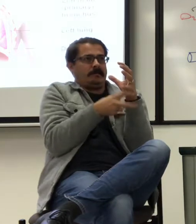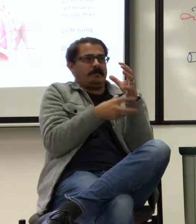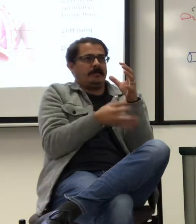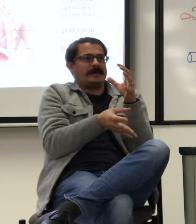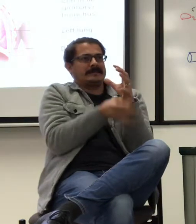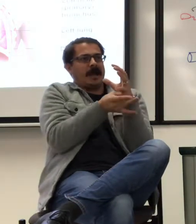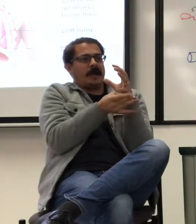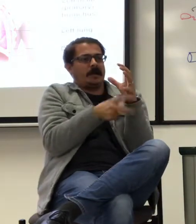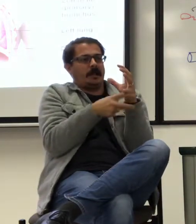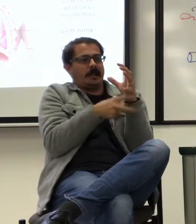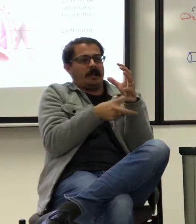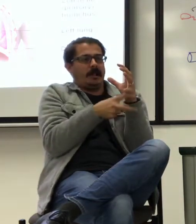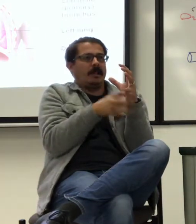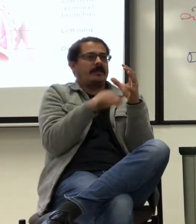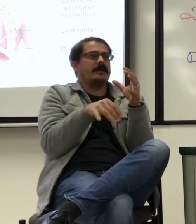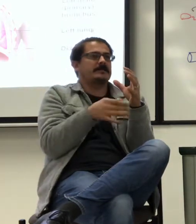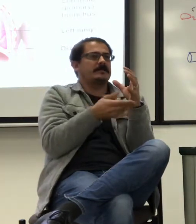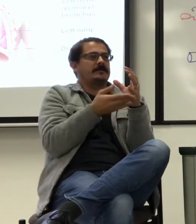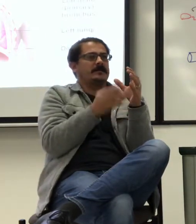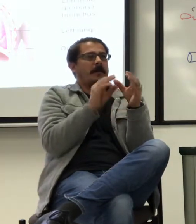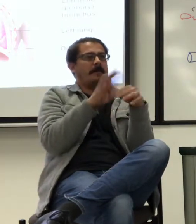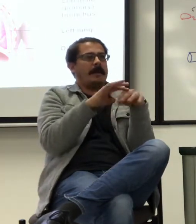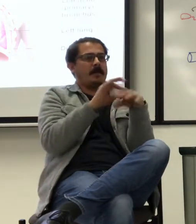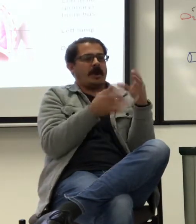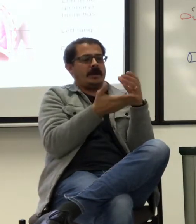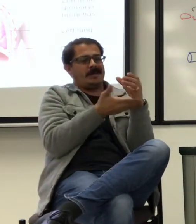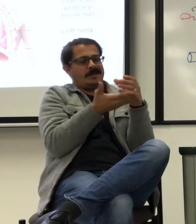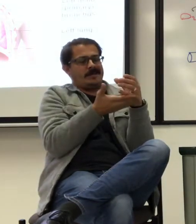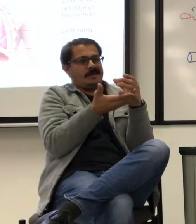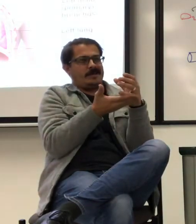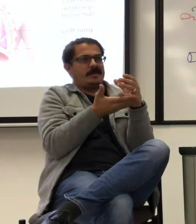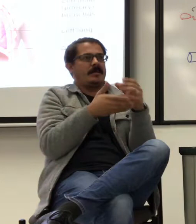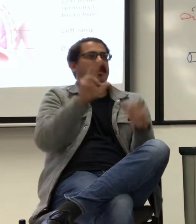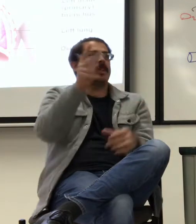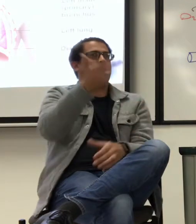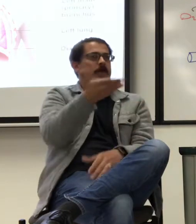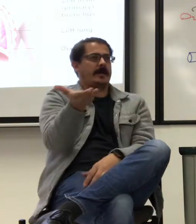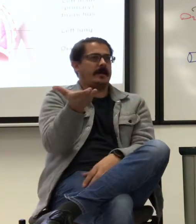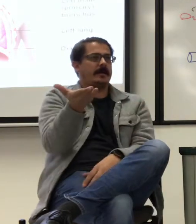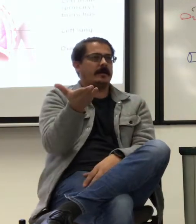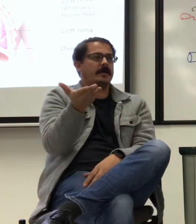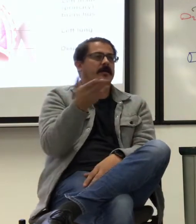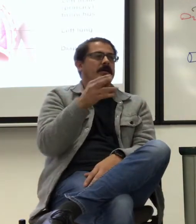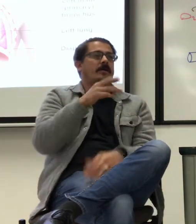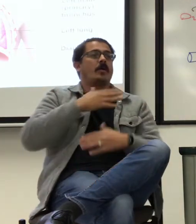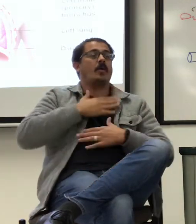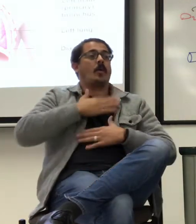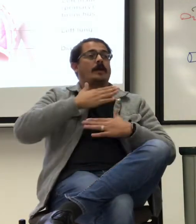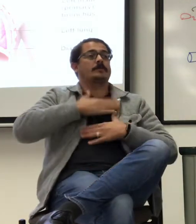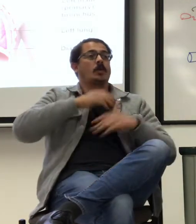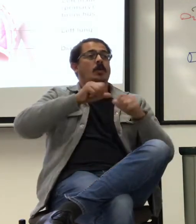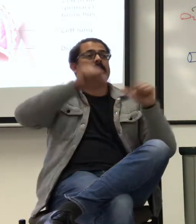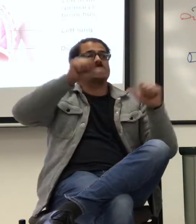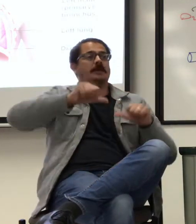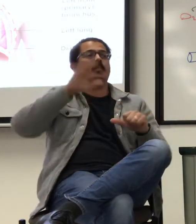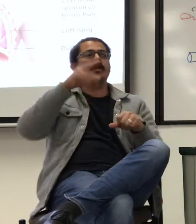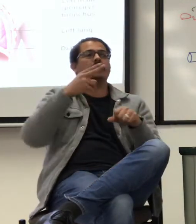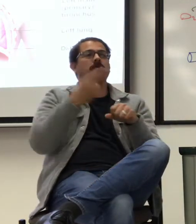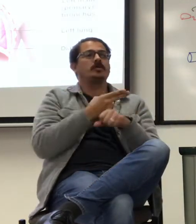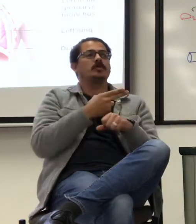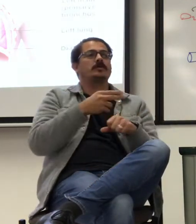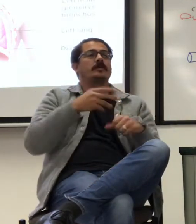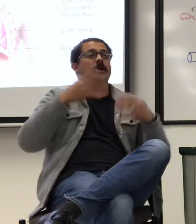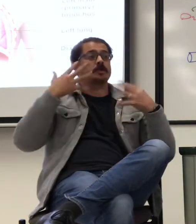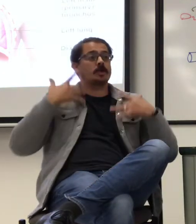to each other. That's the membrane that I'm talking about. So then the third thing is the respiratory system, it uses the